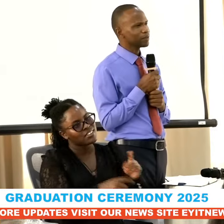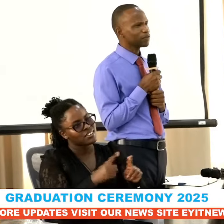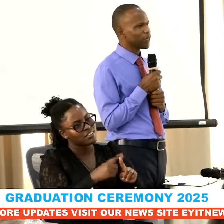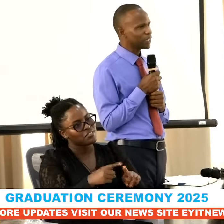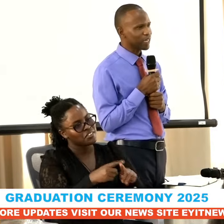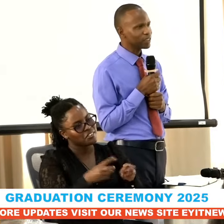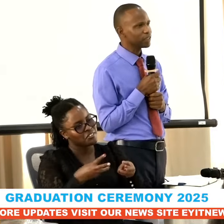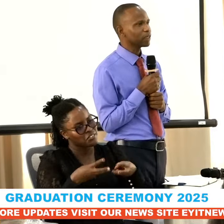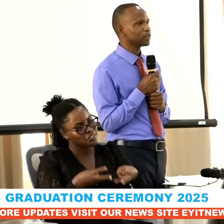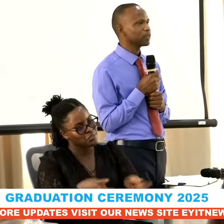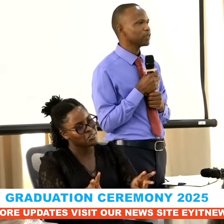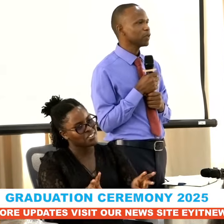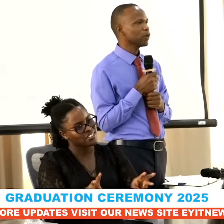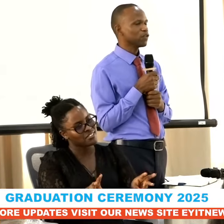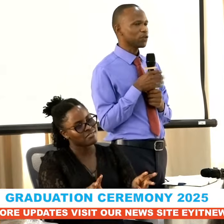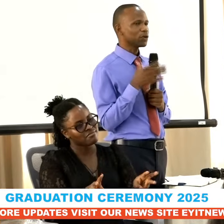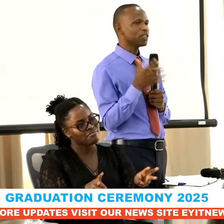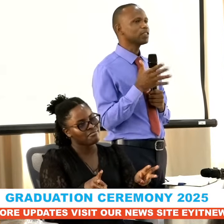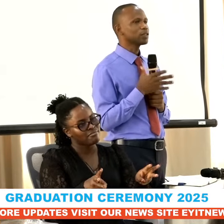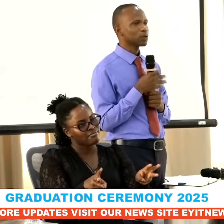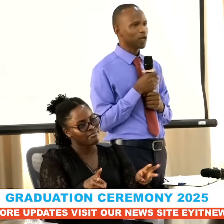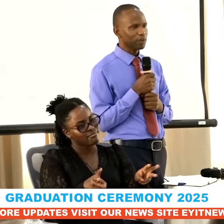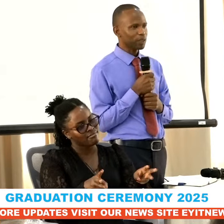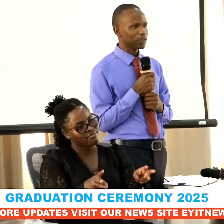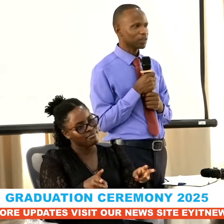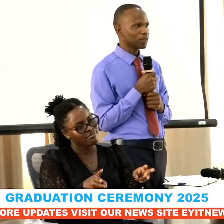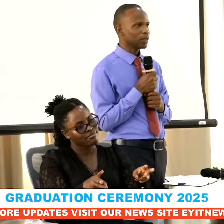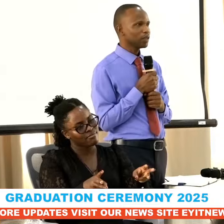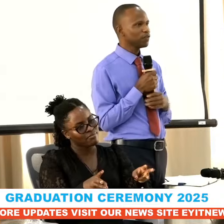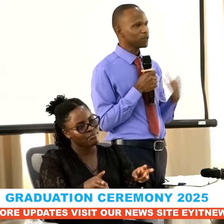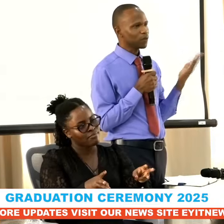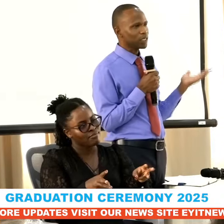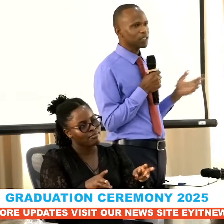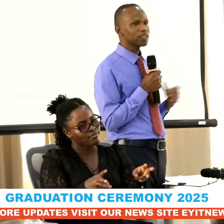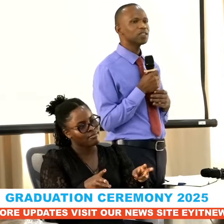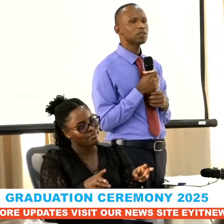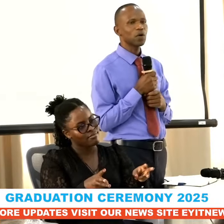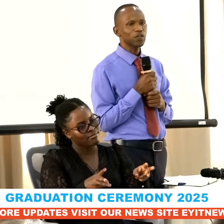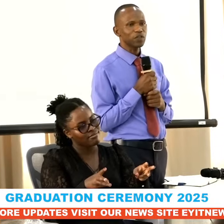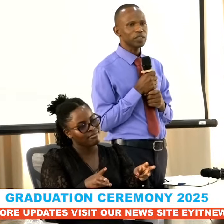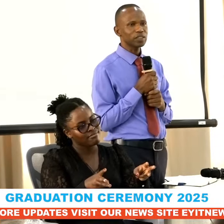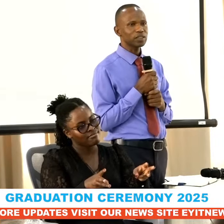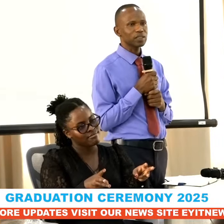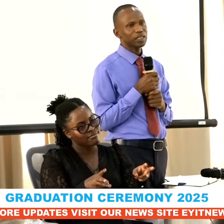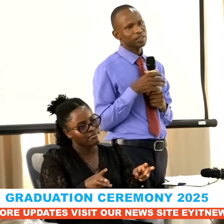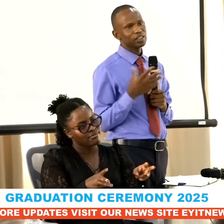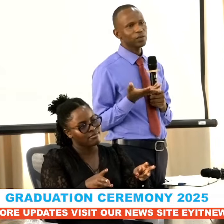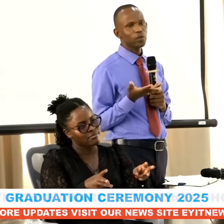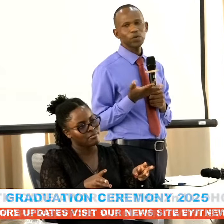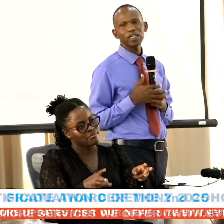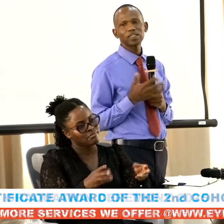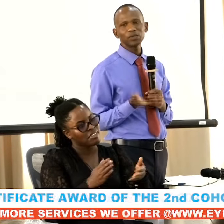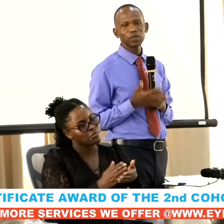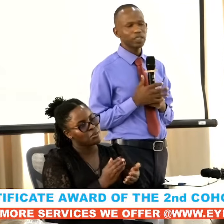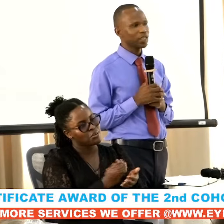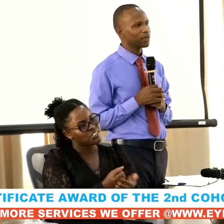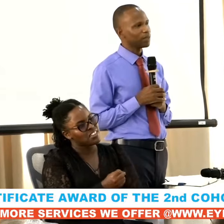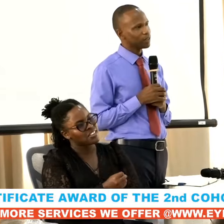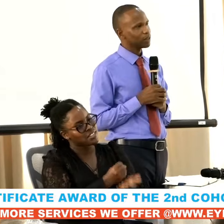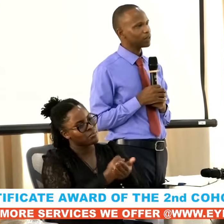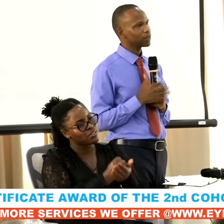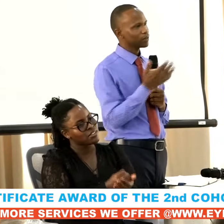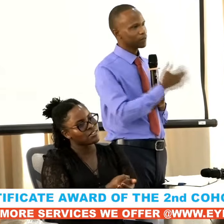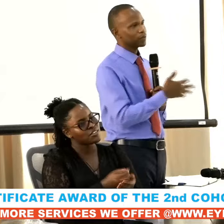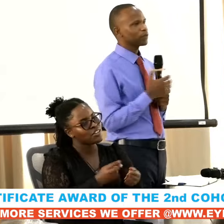psychologically, financially, for this to happen. If it wasn't his office, I think we wouldn't be here,